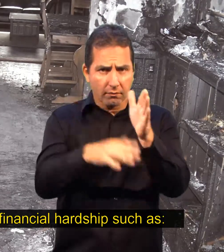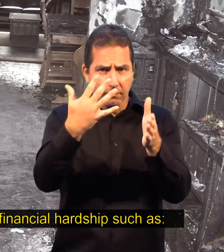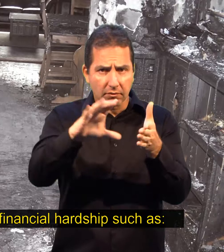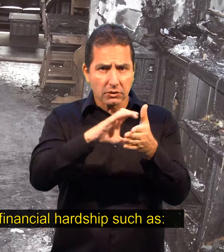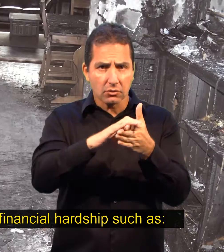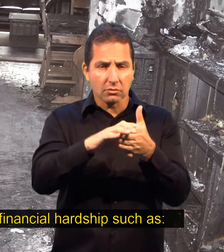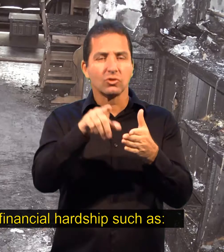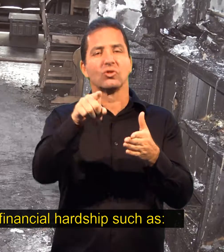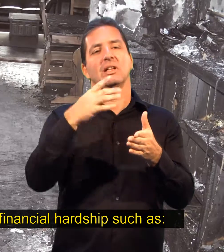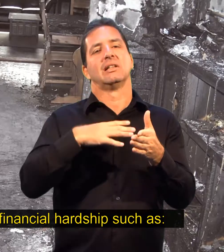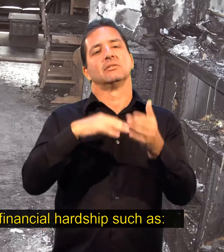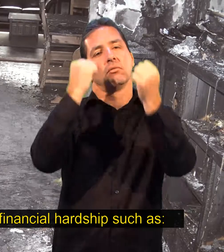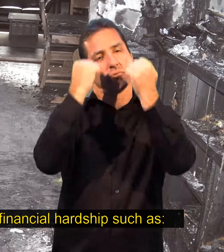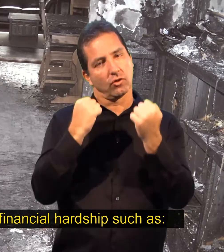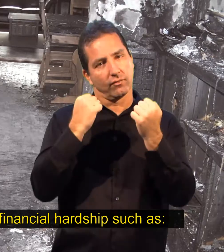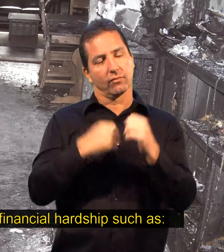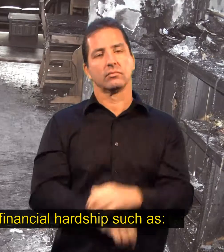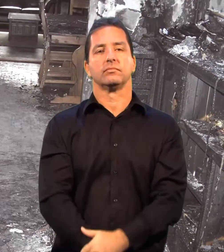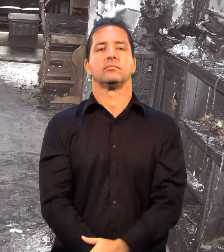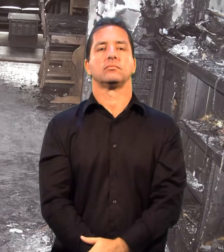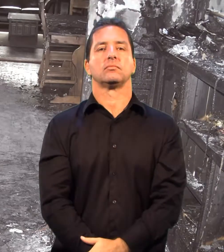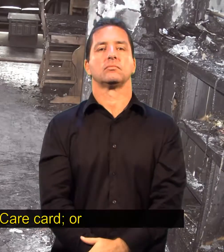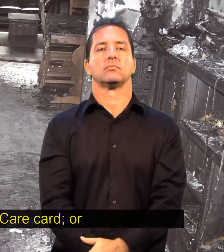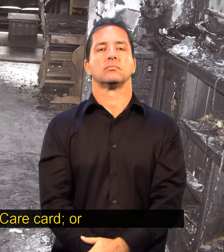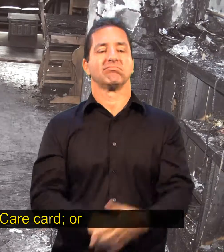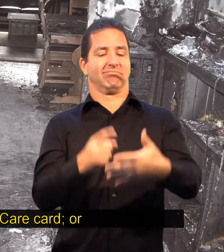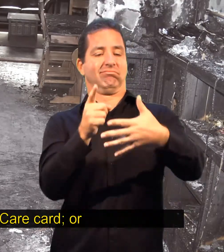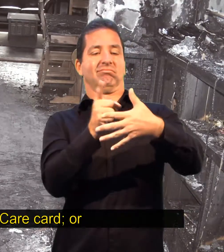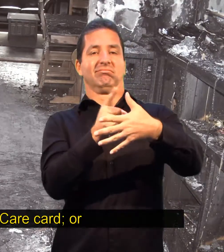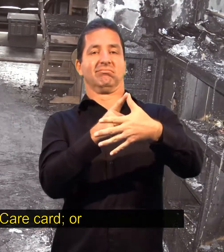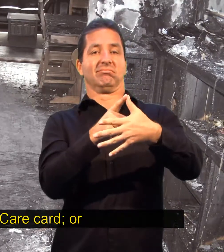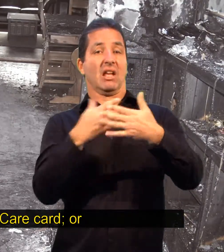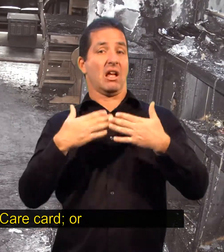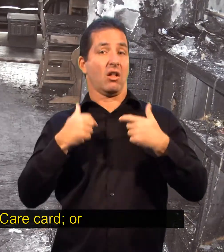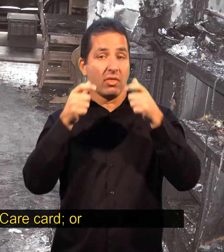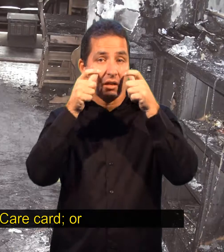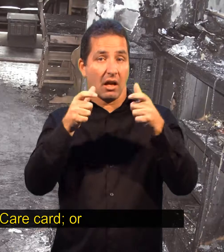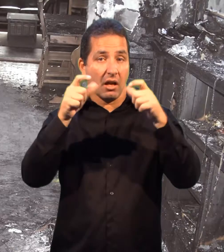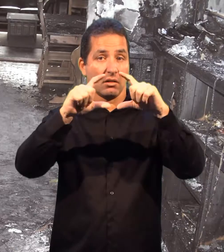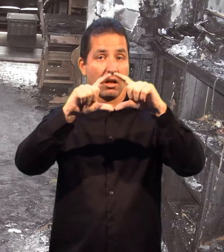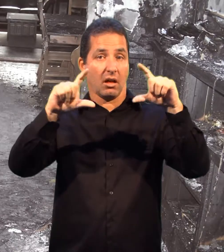of financial hardship, such as a healthcare card